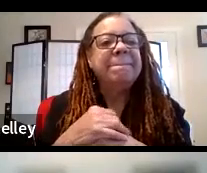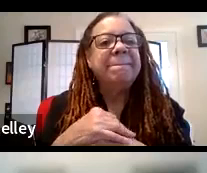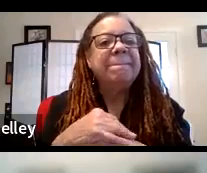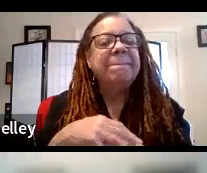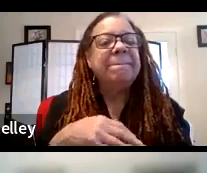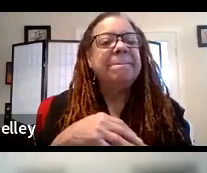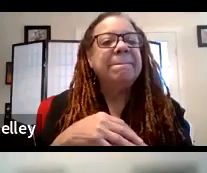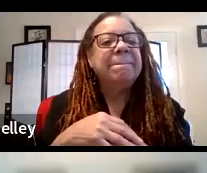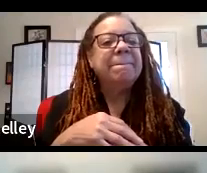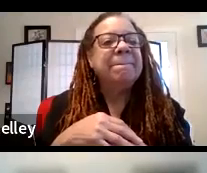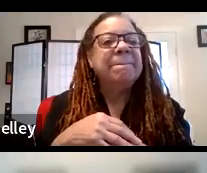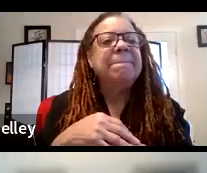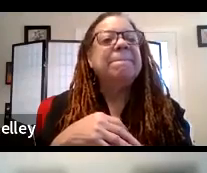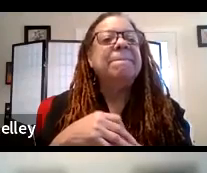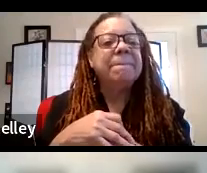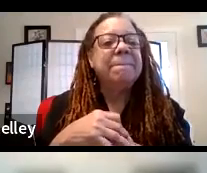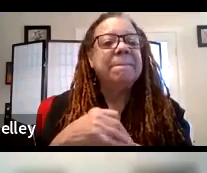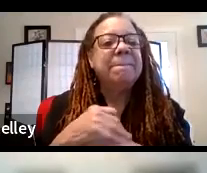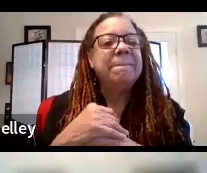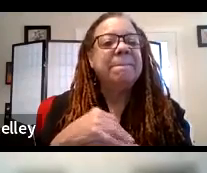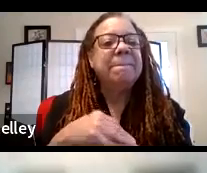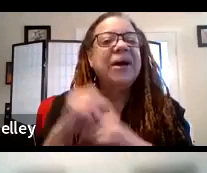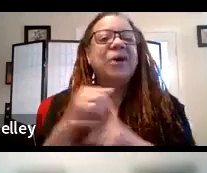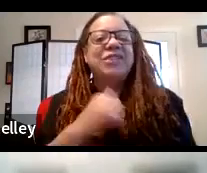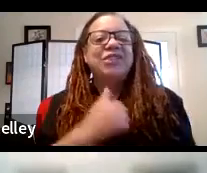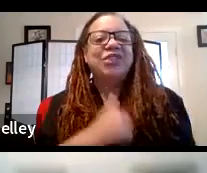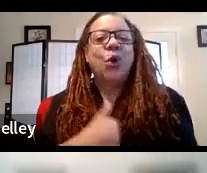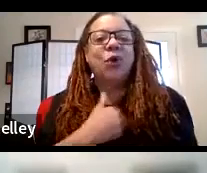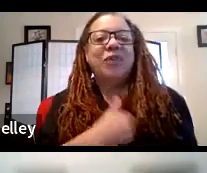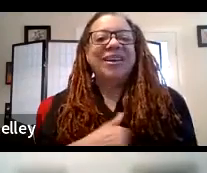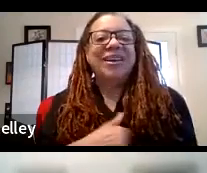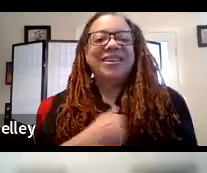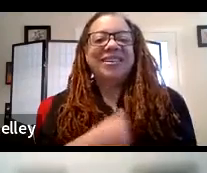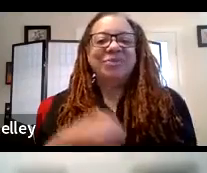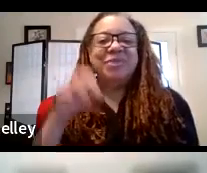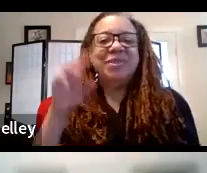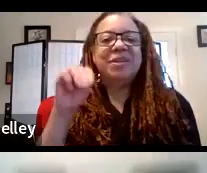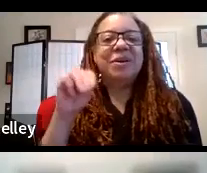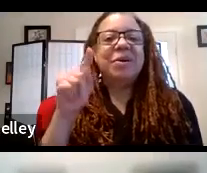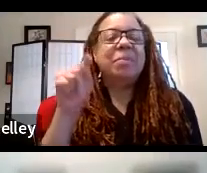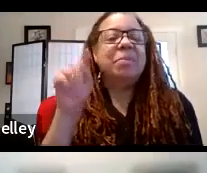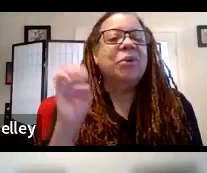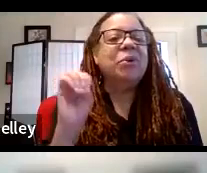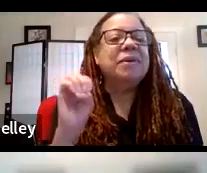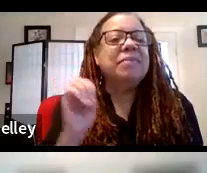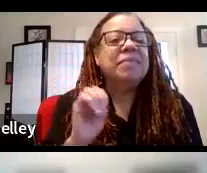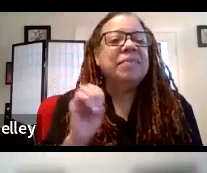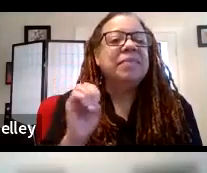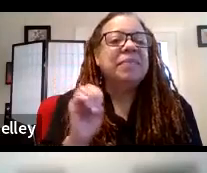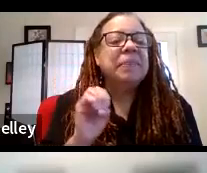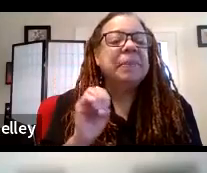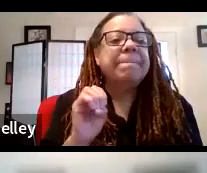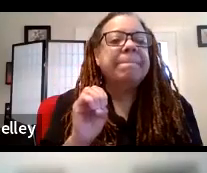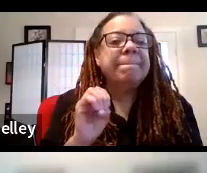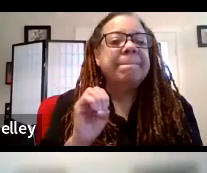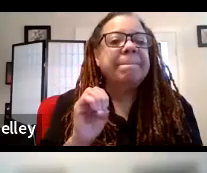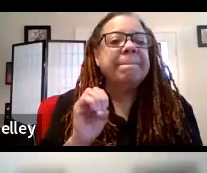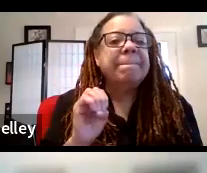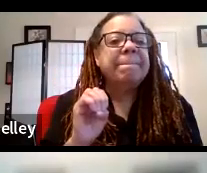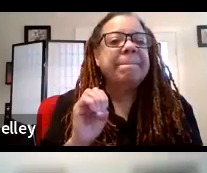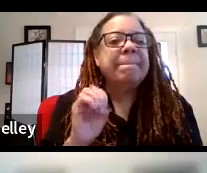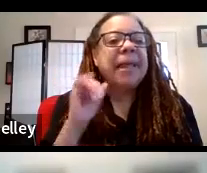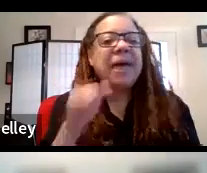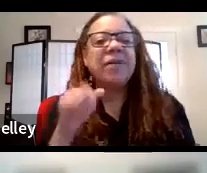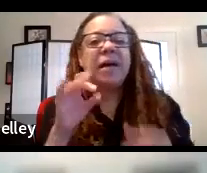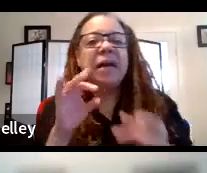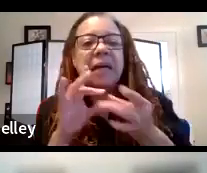Becky, if you're speaking on mute, okay. Sorry. Anymore, that's okay. Is the Advocates in Action conference through Zoom or is it